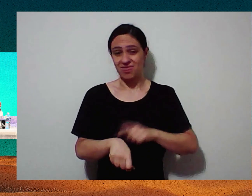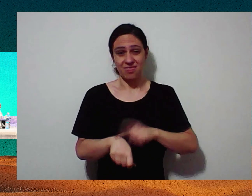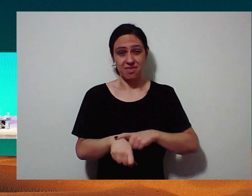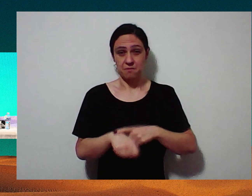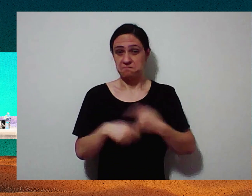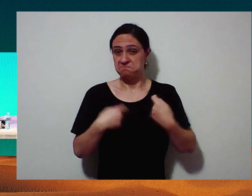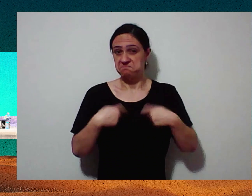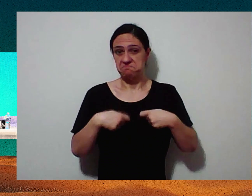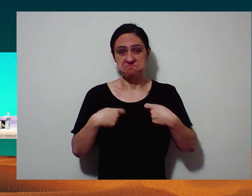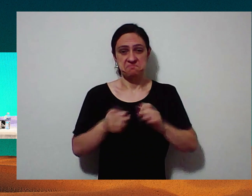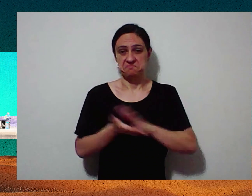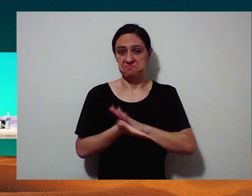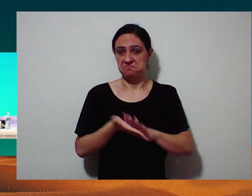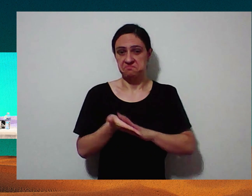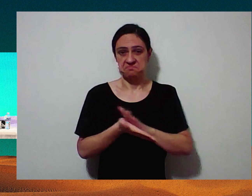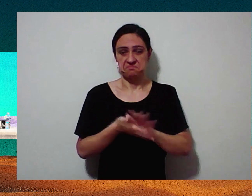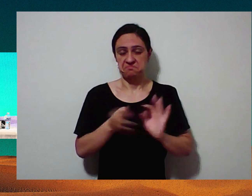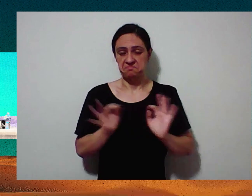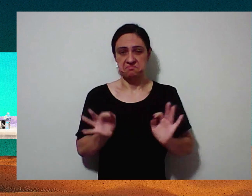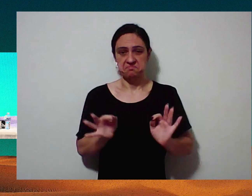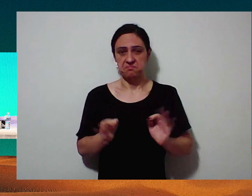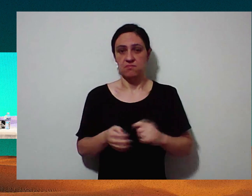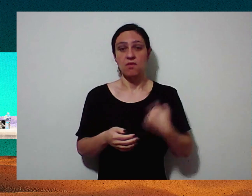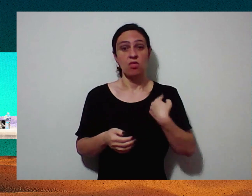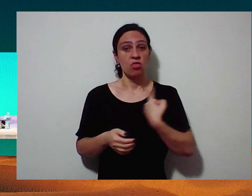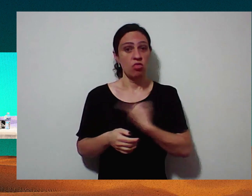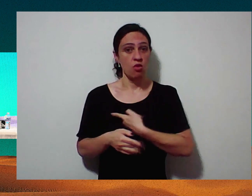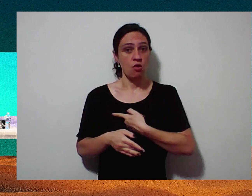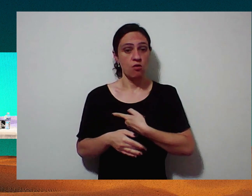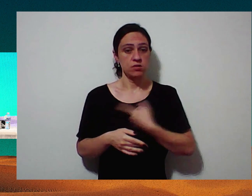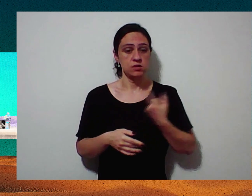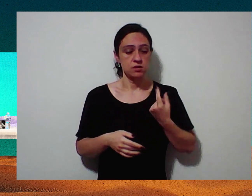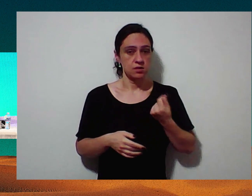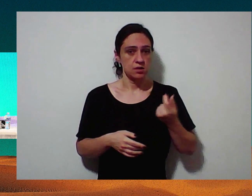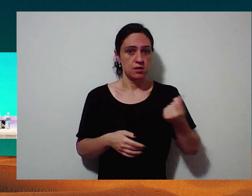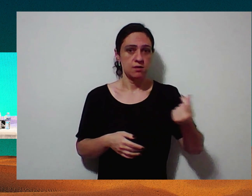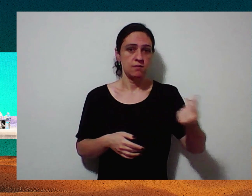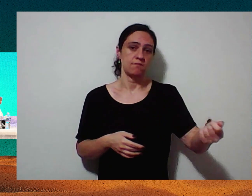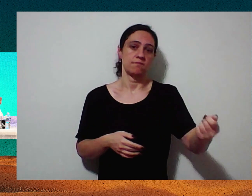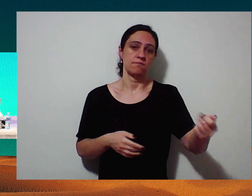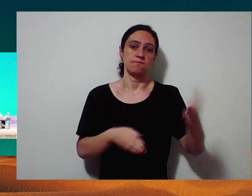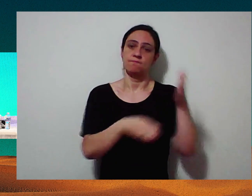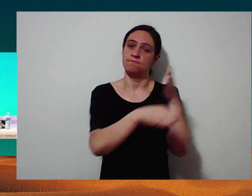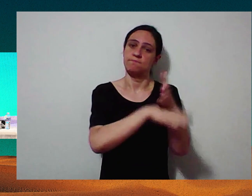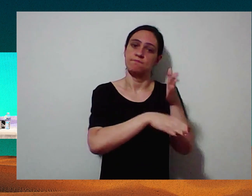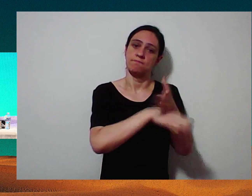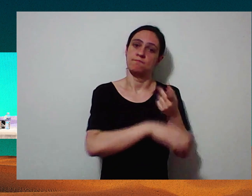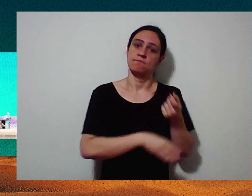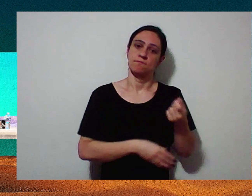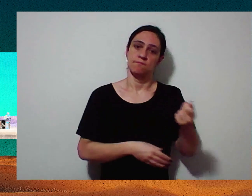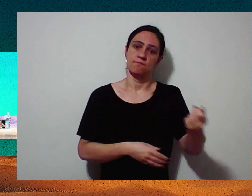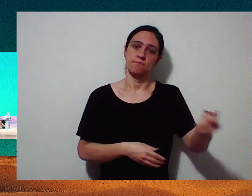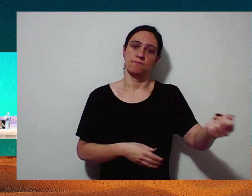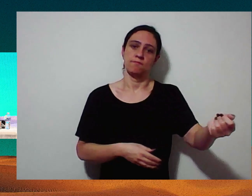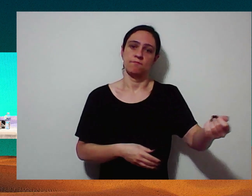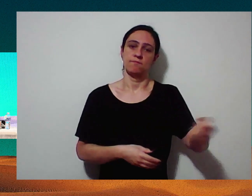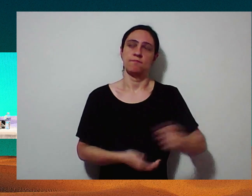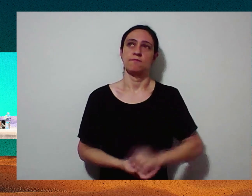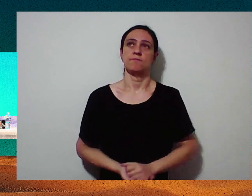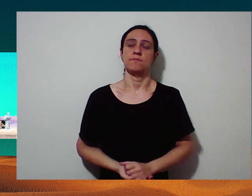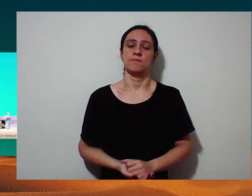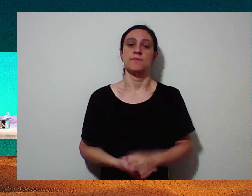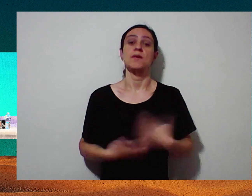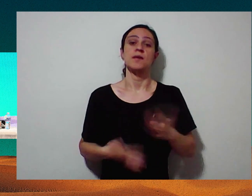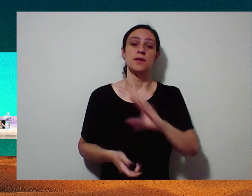for time. Nós vamos ser introduzidos para a eternidade. We're going to be introduced into eternity. Aí, irmãos, Cristo mesmo